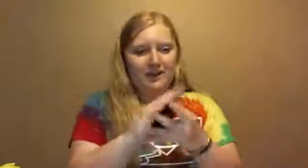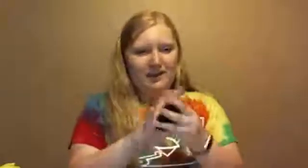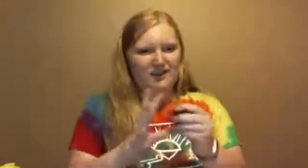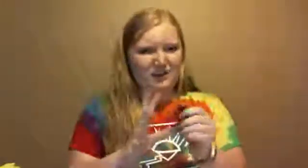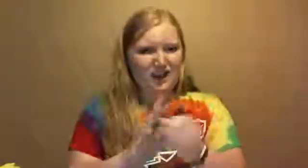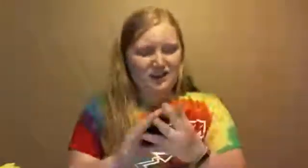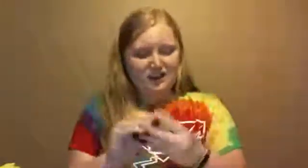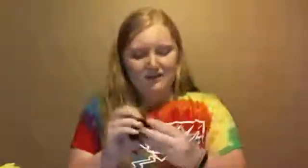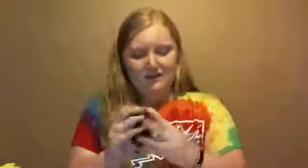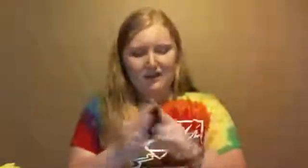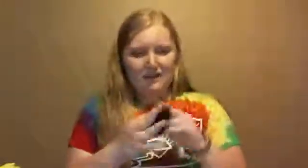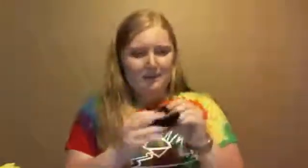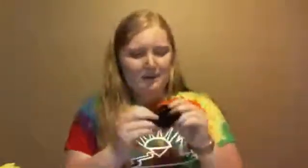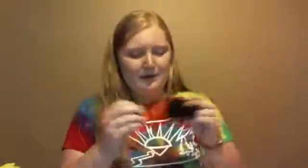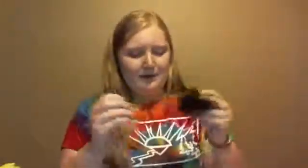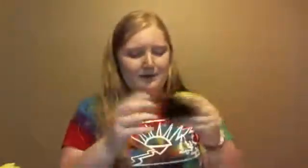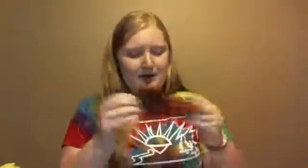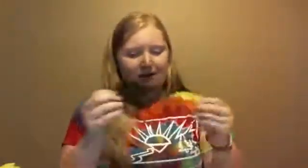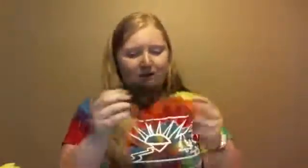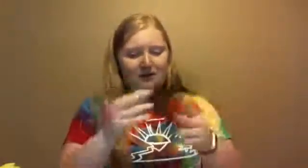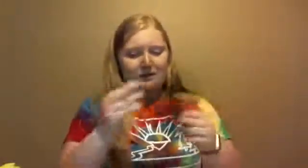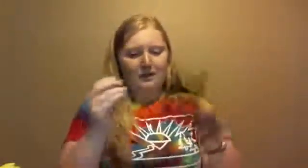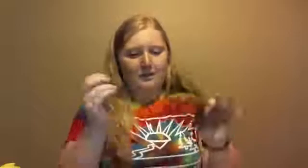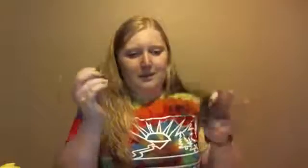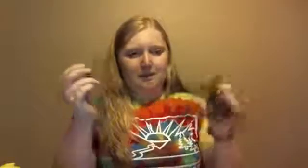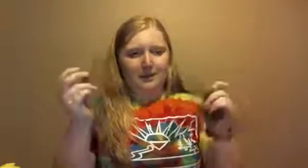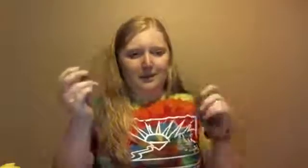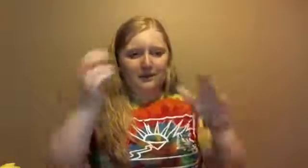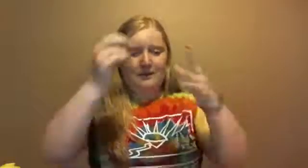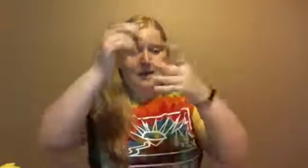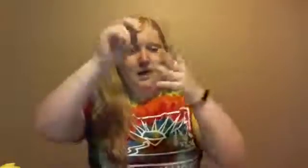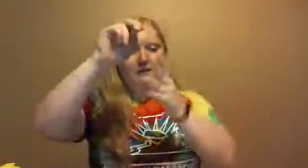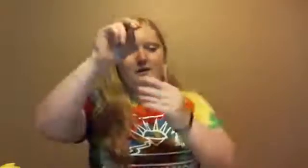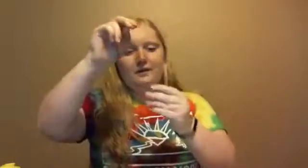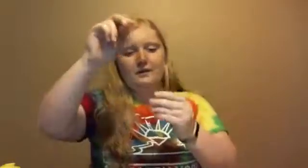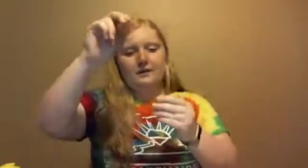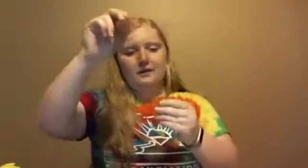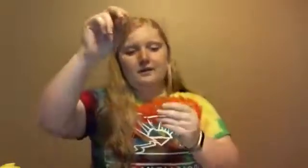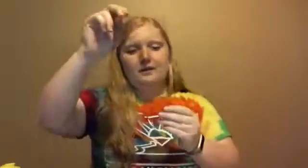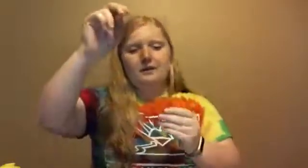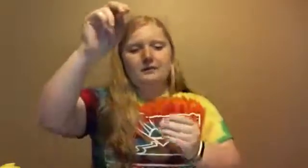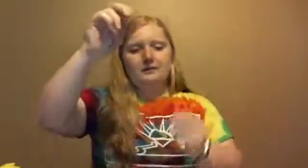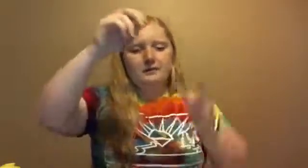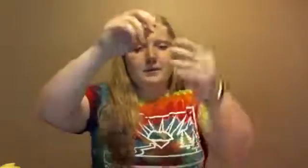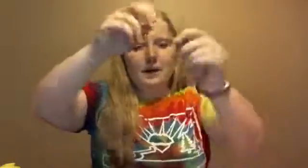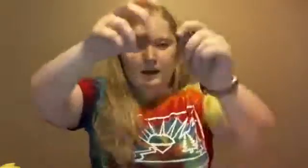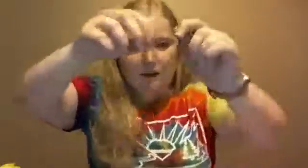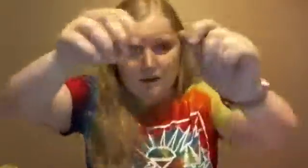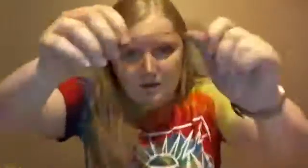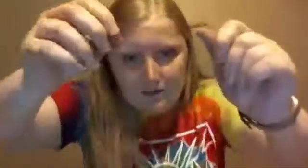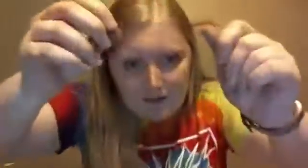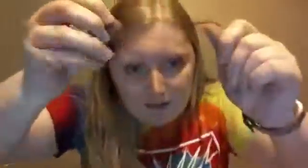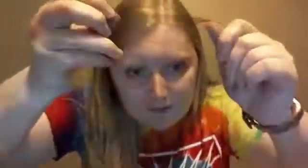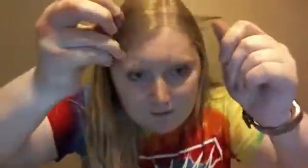of scratchy. But when it's not scrunched up, it feels soft. And you can see through